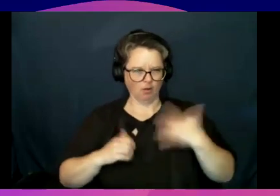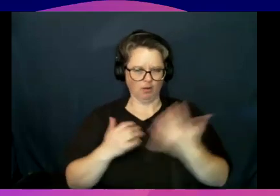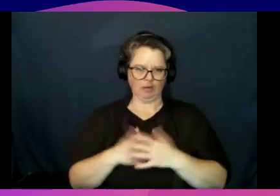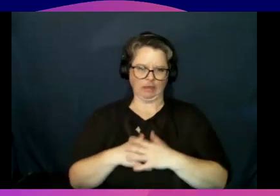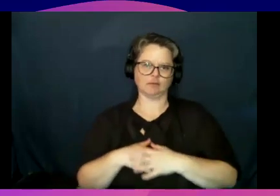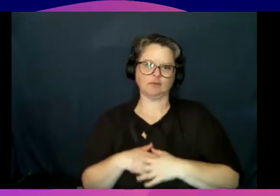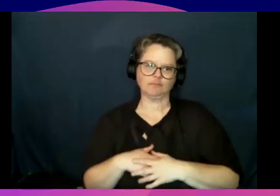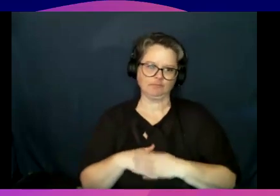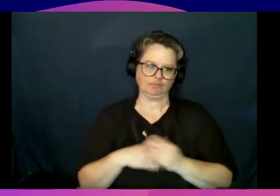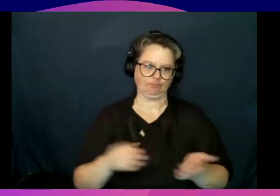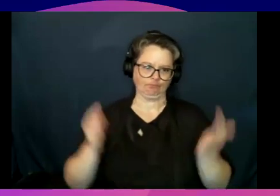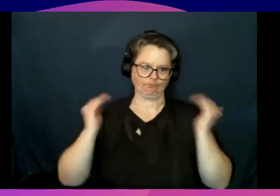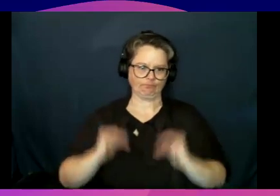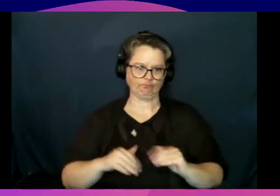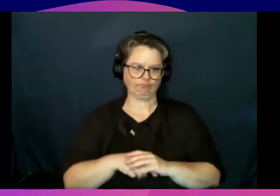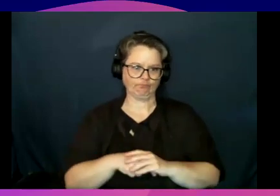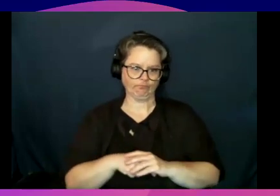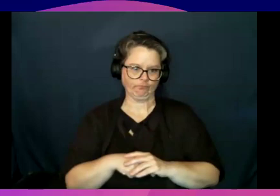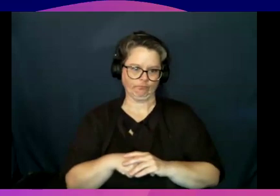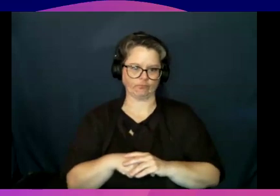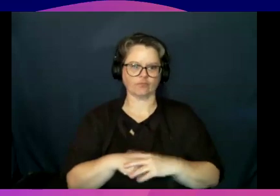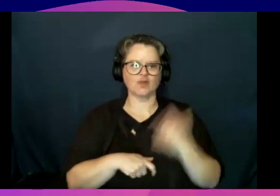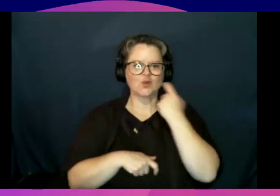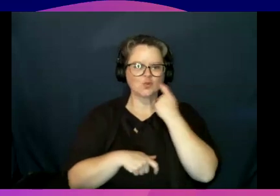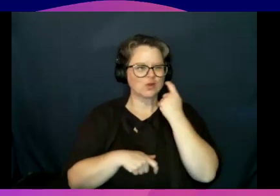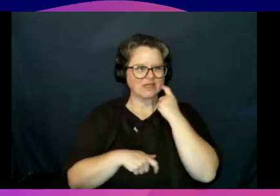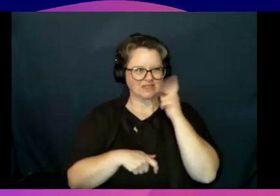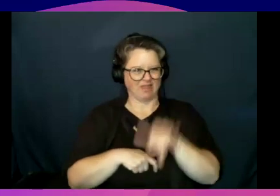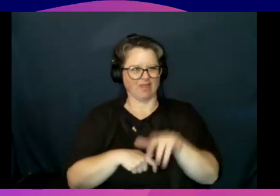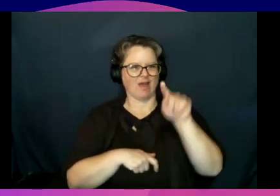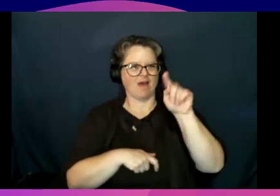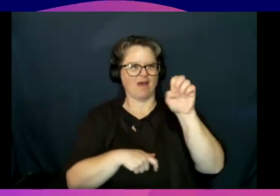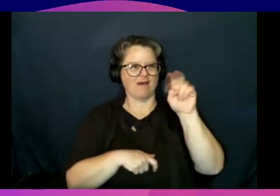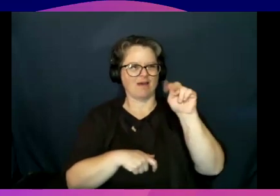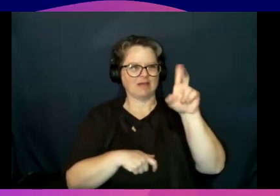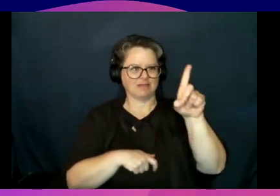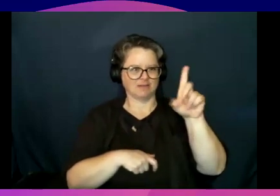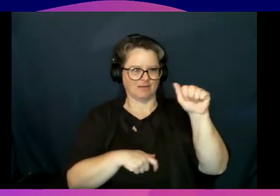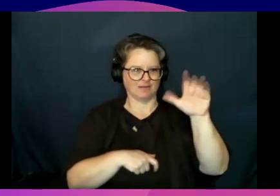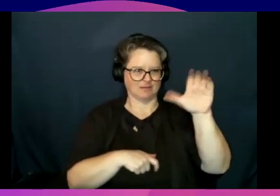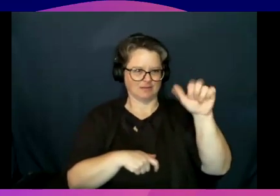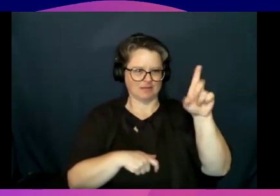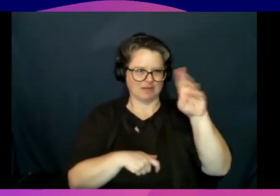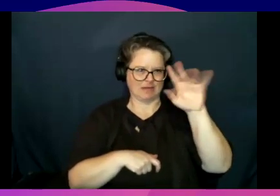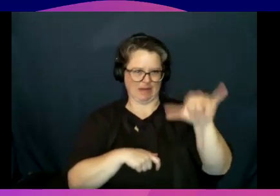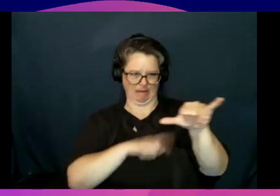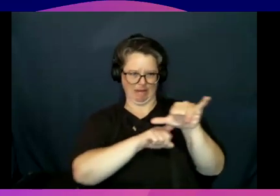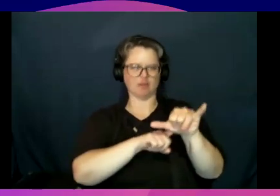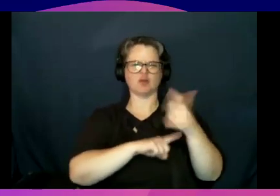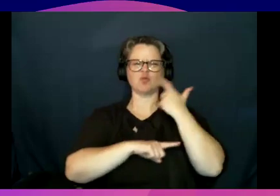and Mutual Support. I was lucky enough to be able to take part in their virtual one that they put on recently, and they have